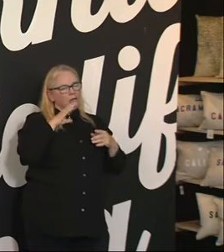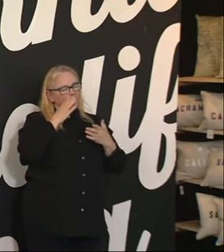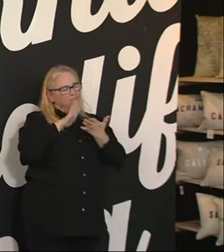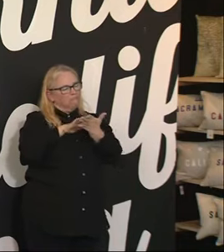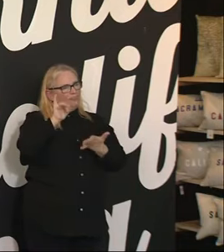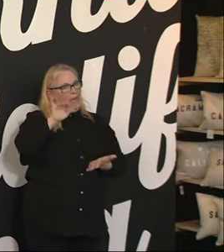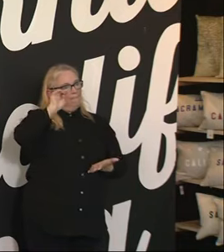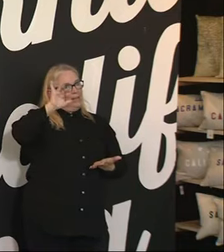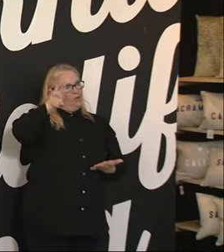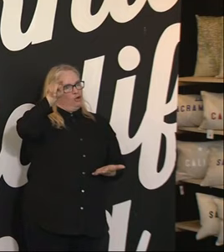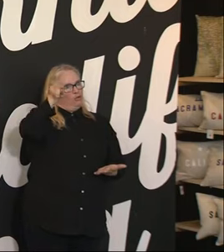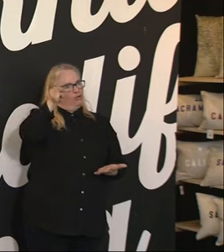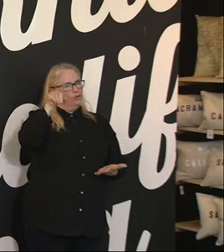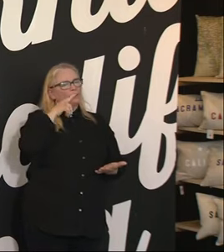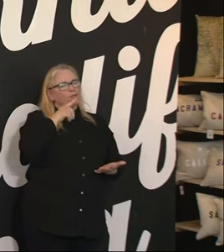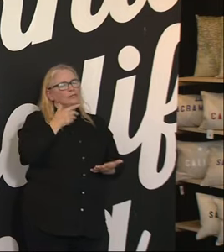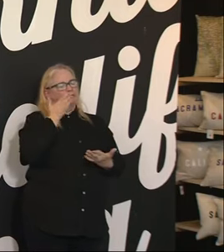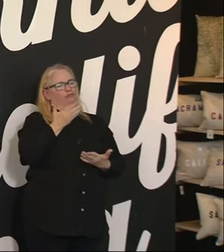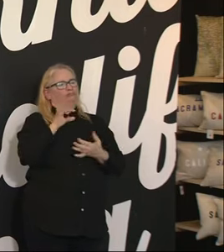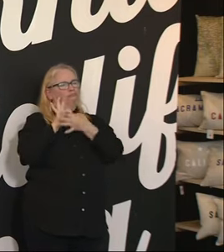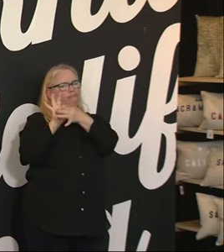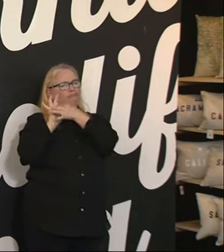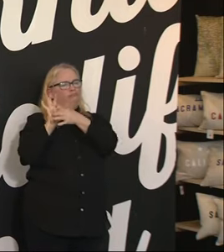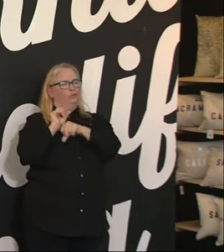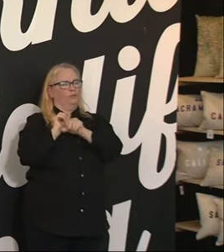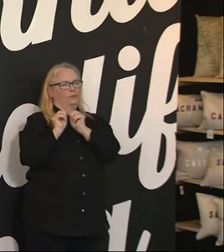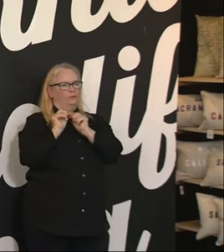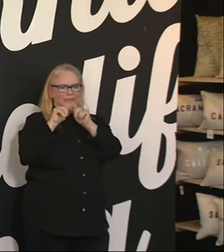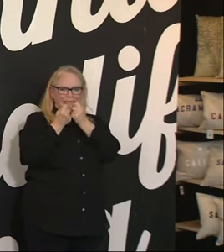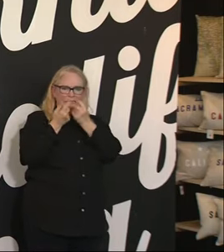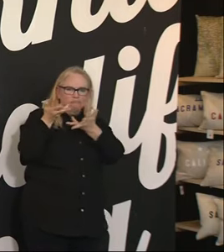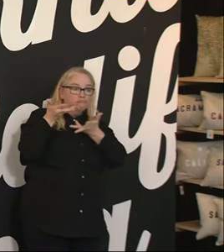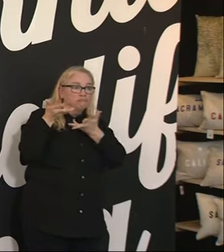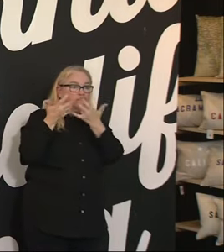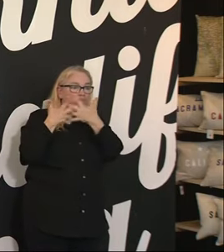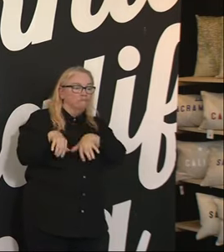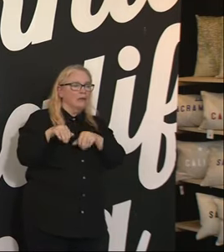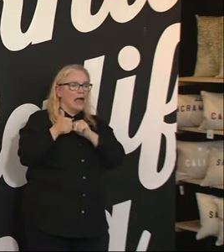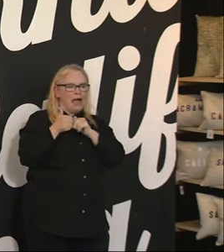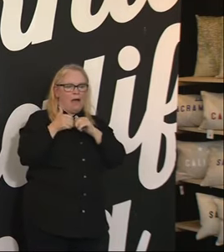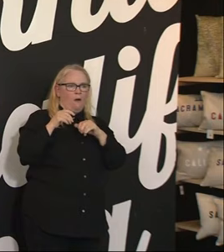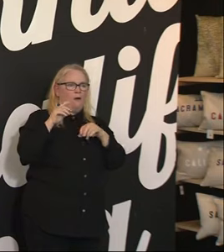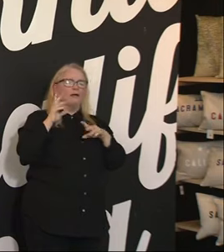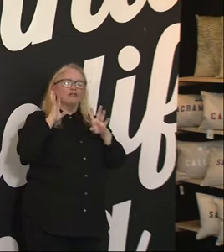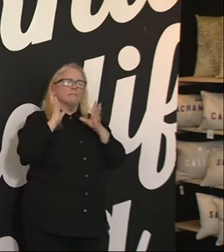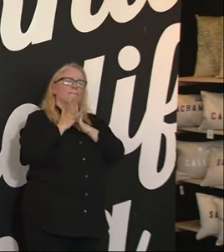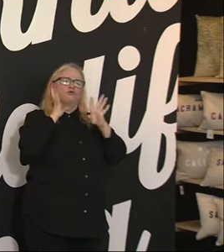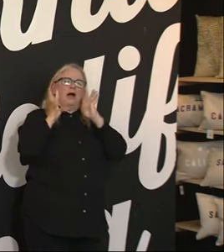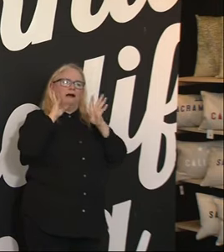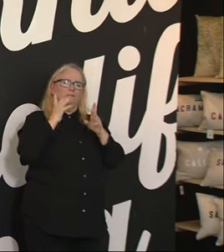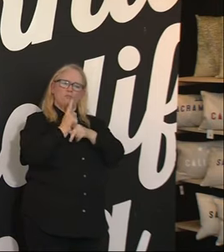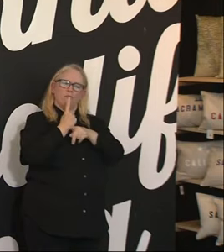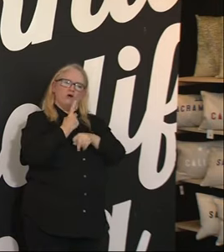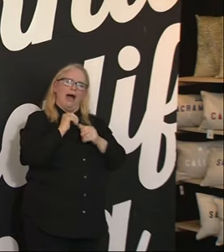example how collaborative and cooperative his team was with our team to come up with appropriate restrictions in terms of